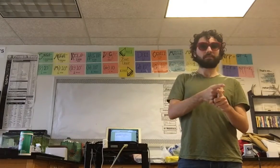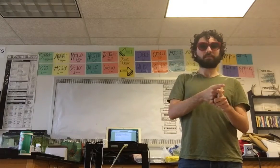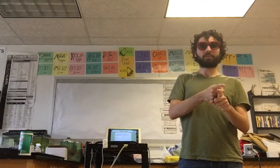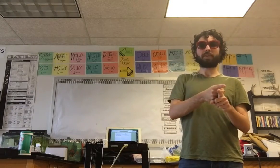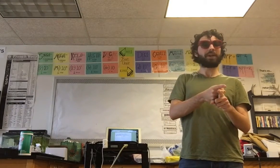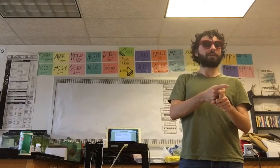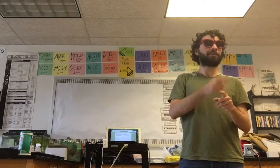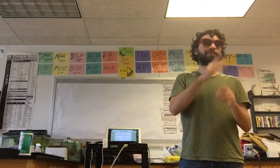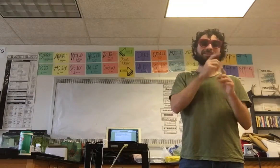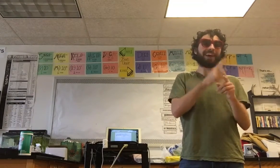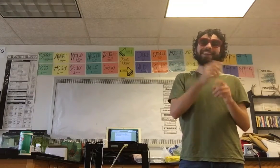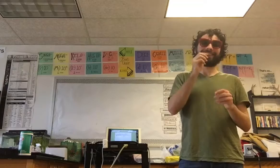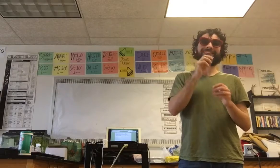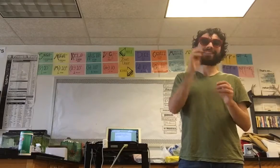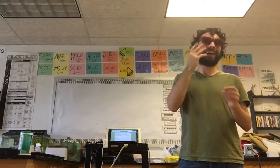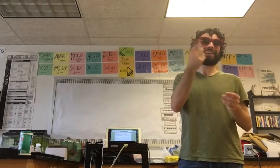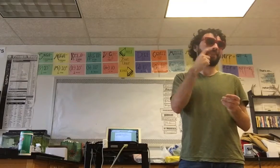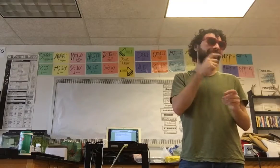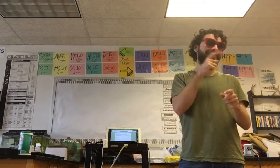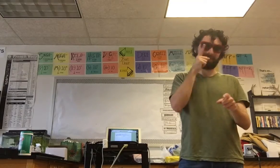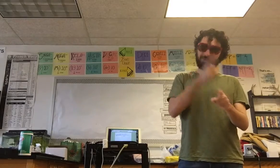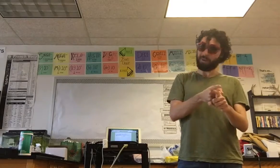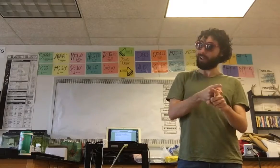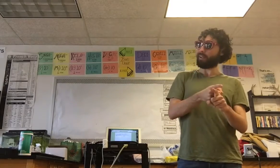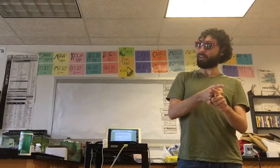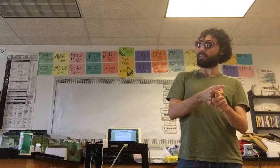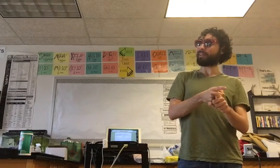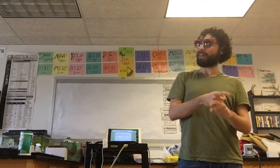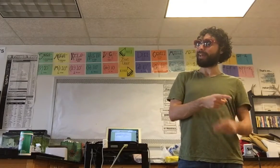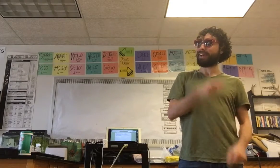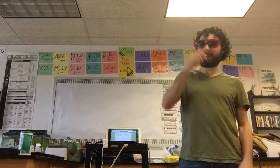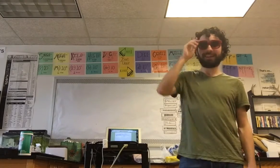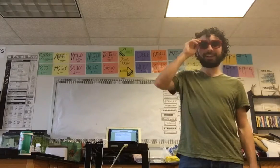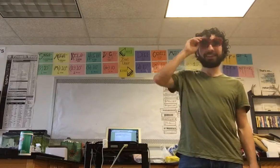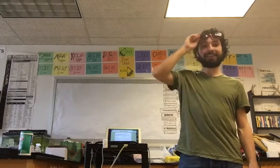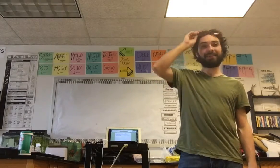No. Just write it. We should just write it. Don't ask me questions. Yeah. No.